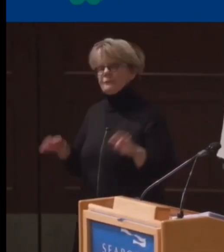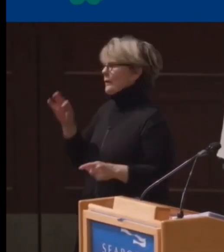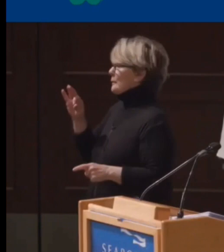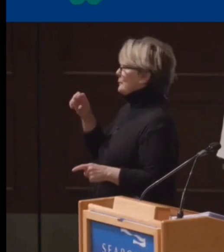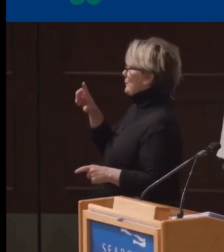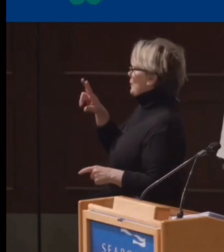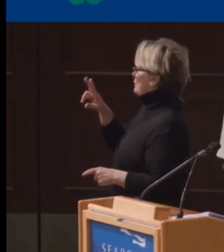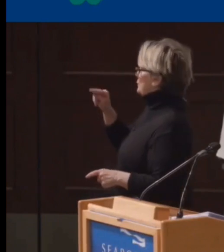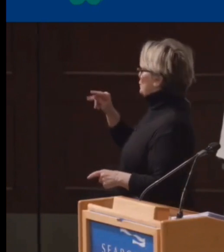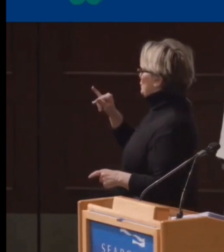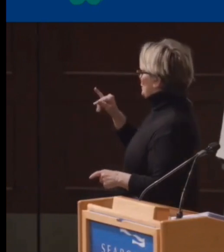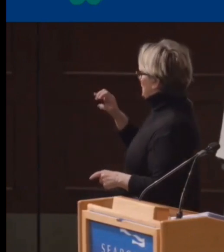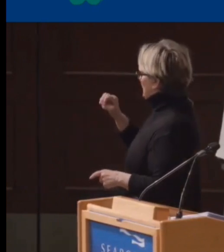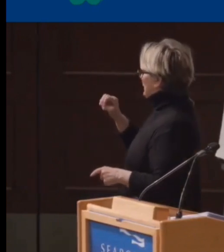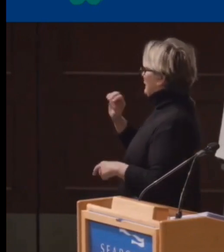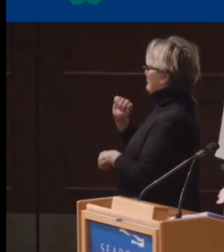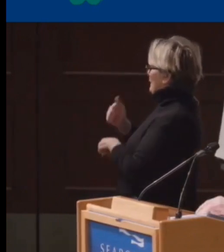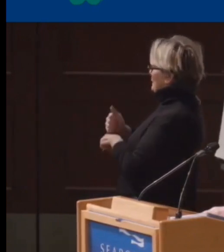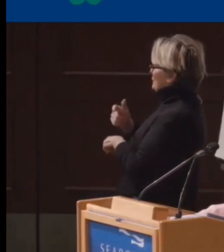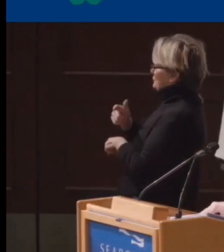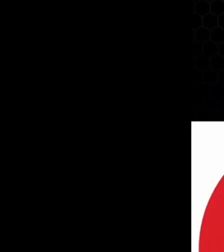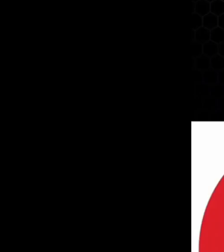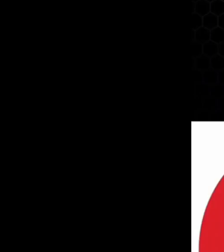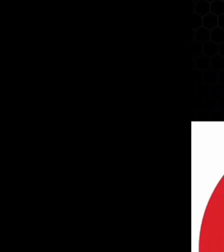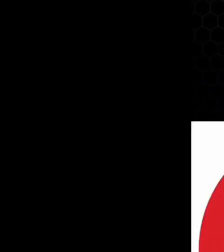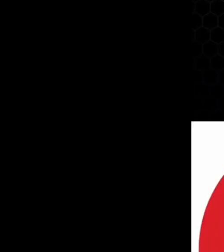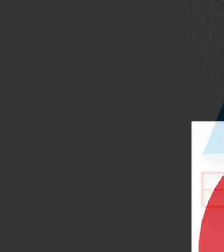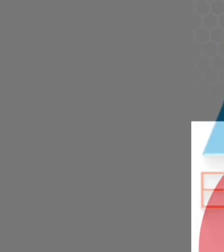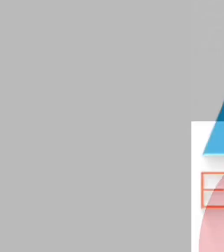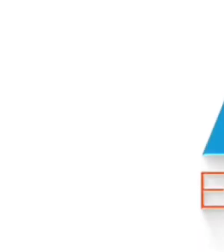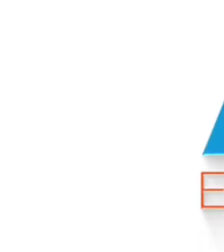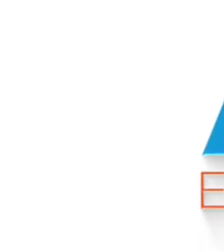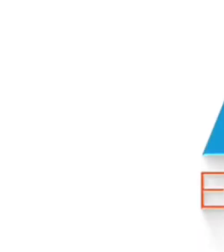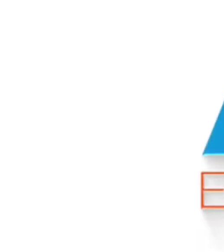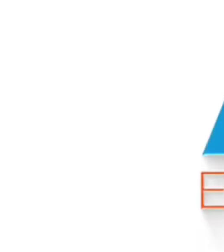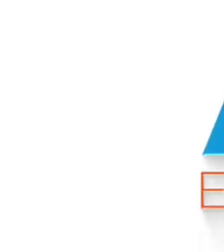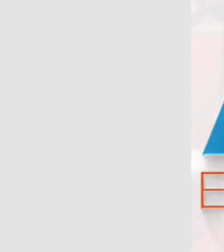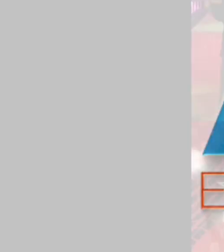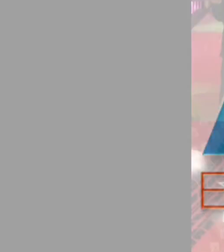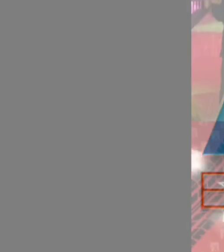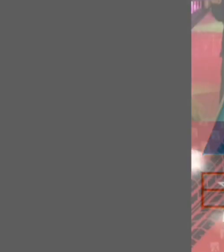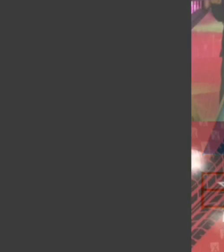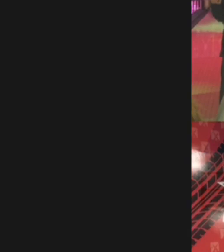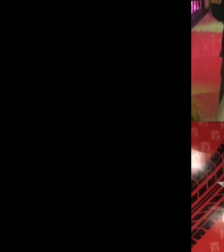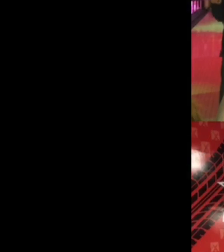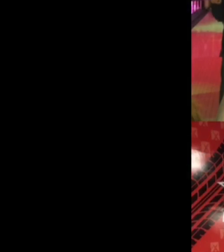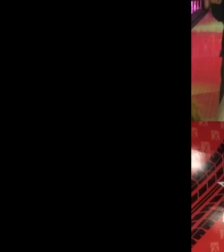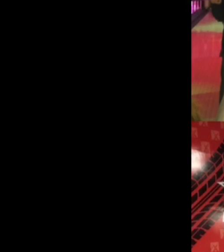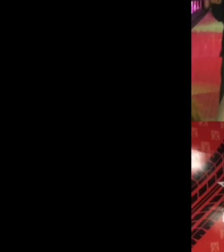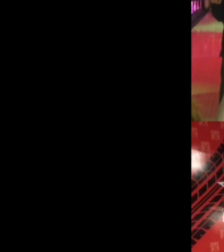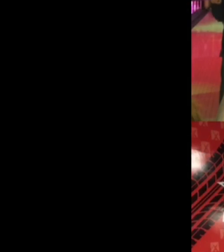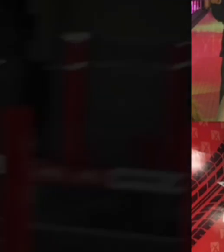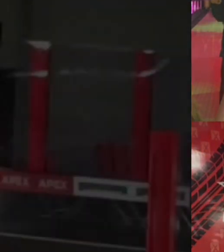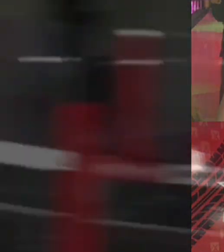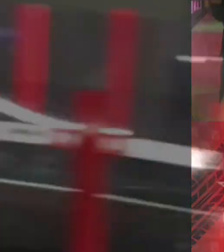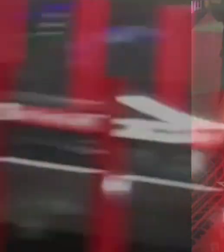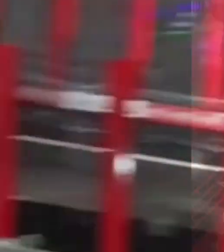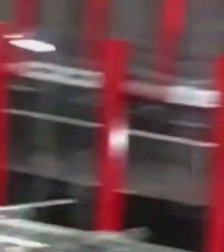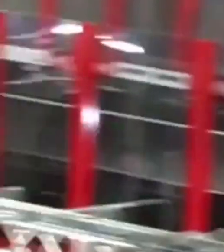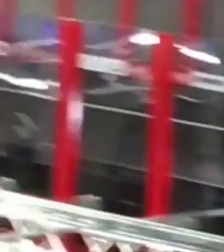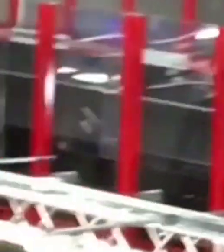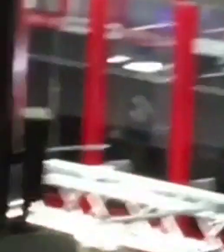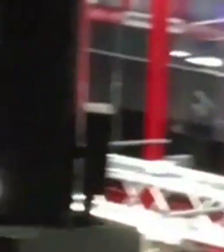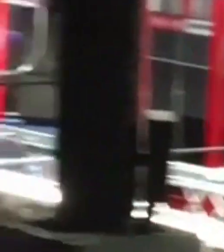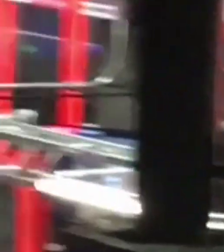aired for a month on 98.5 The Sports Hub. Apex Entertainment Center in Marlboro wants families to spend time together and have